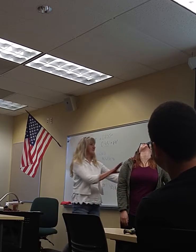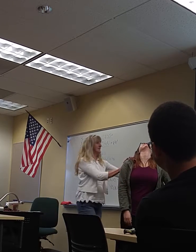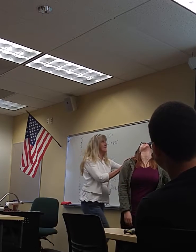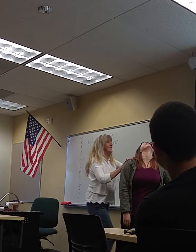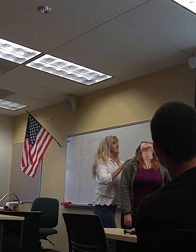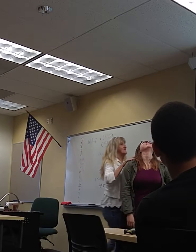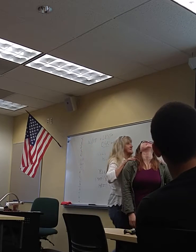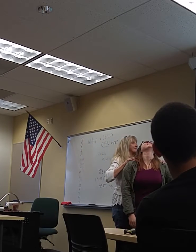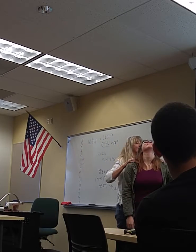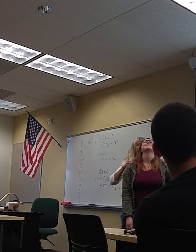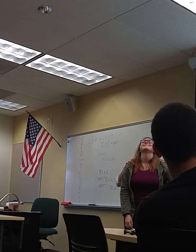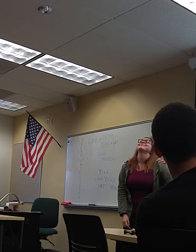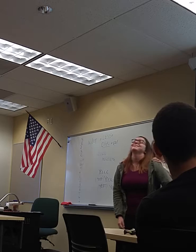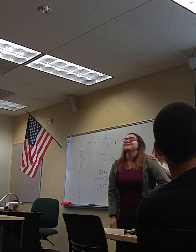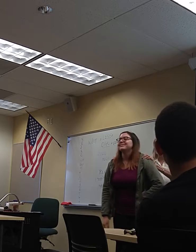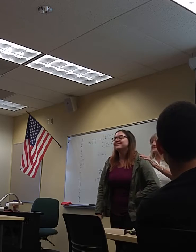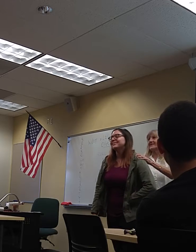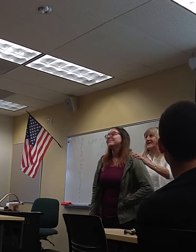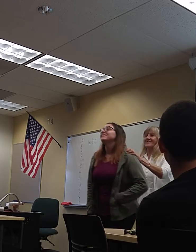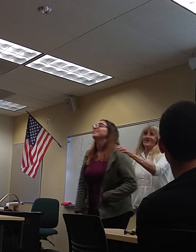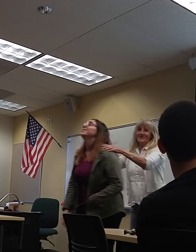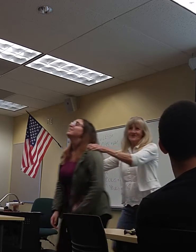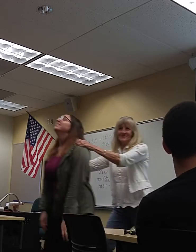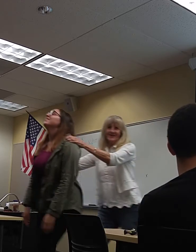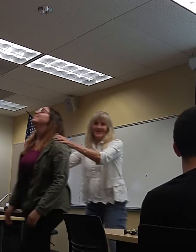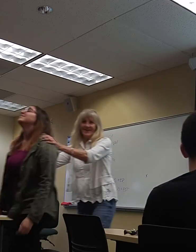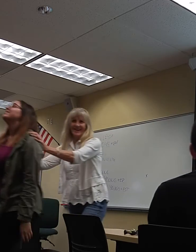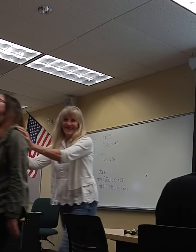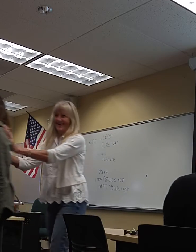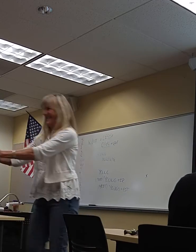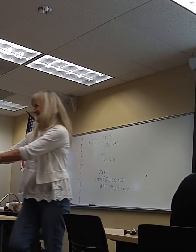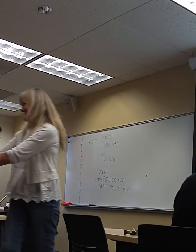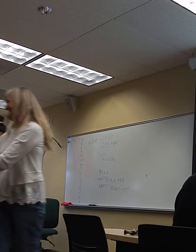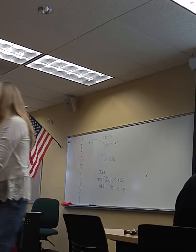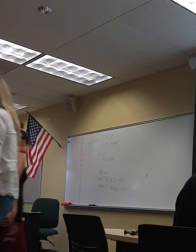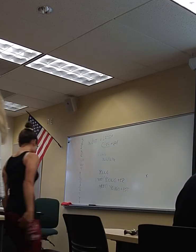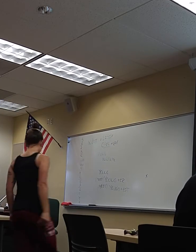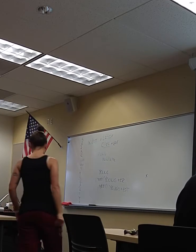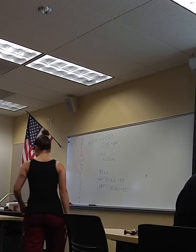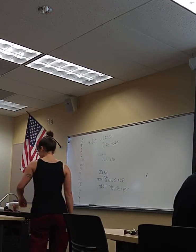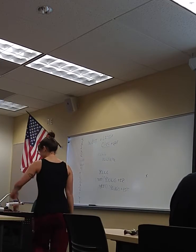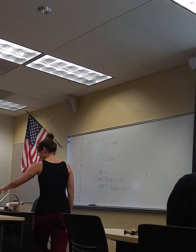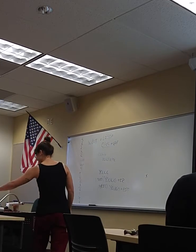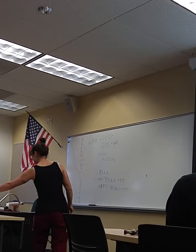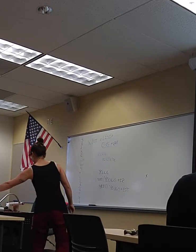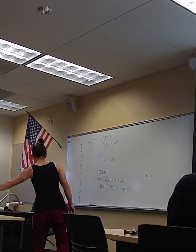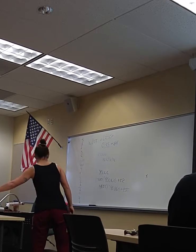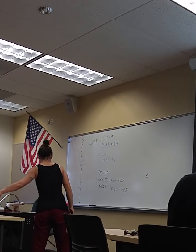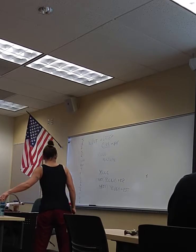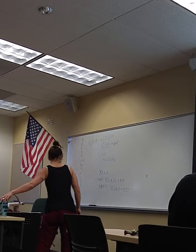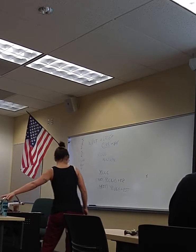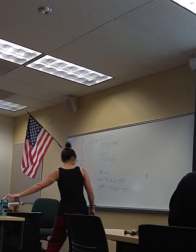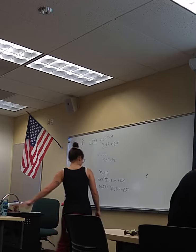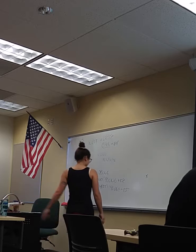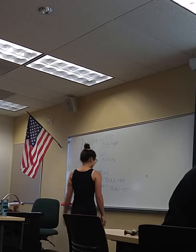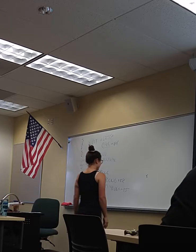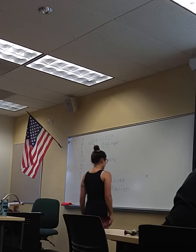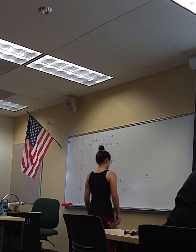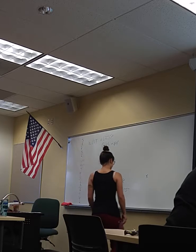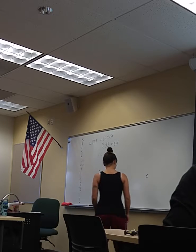Because I knew you were sick and you were late, so I had to charge you. That was the worst one. Was it the worst